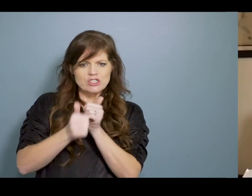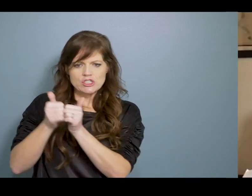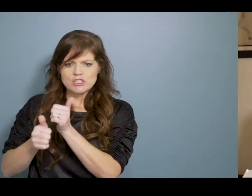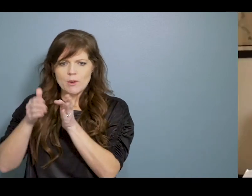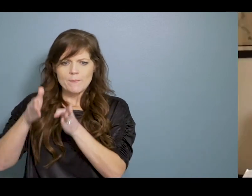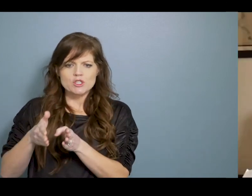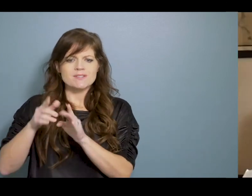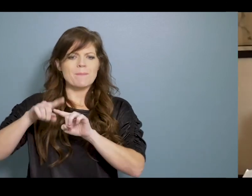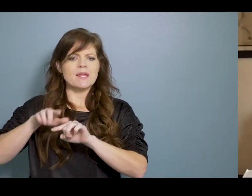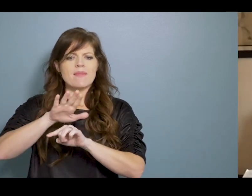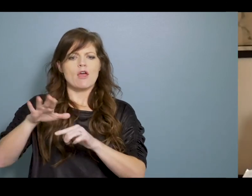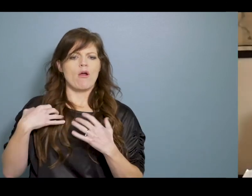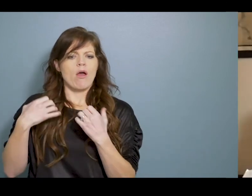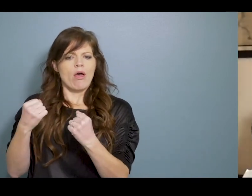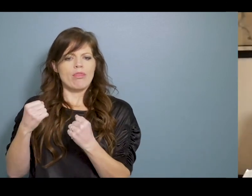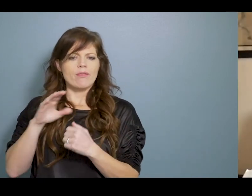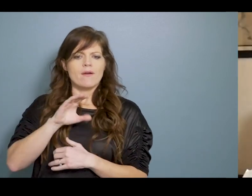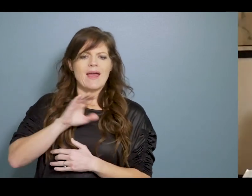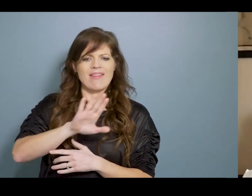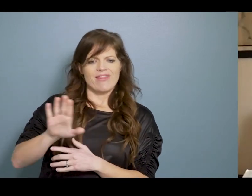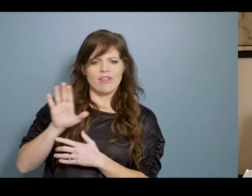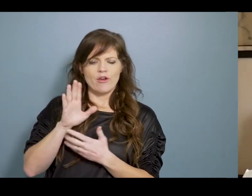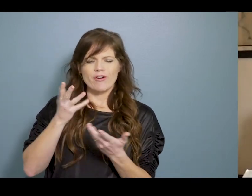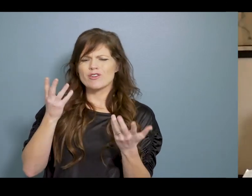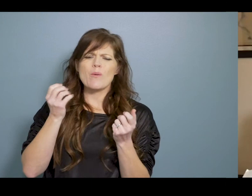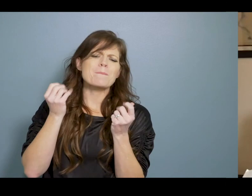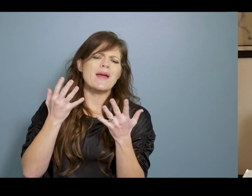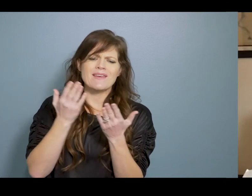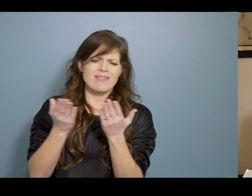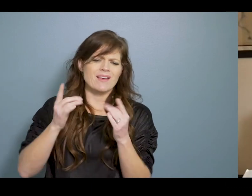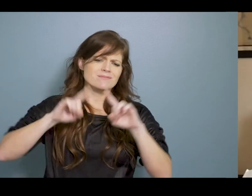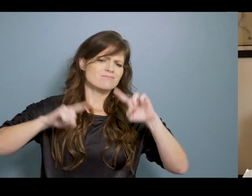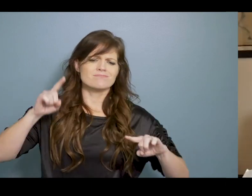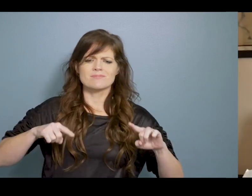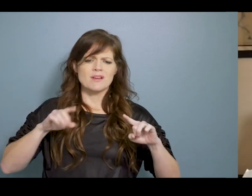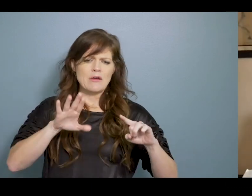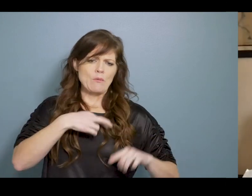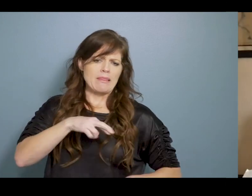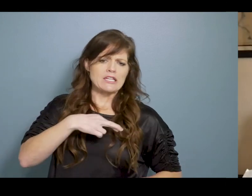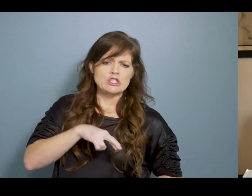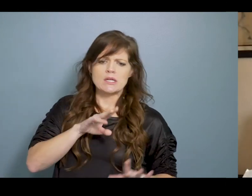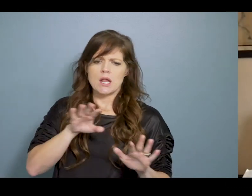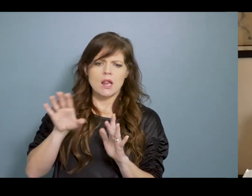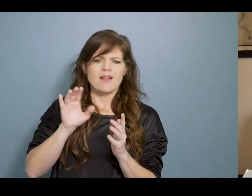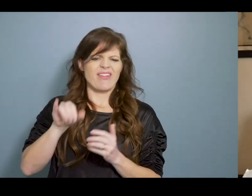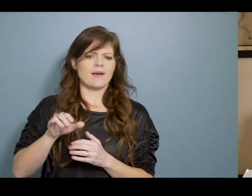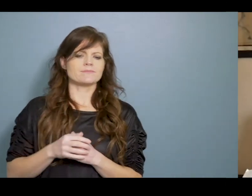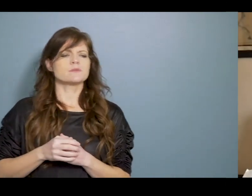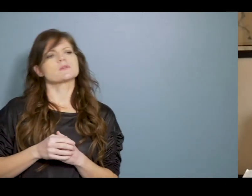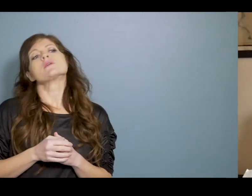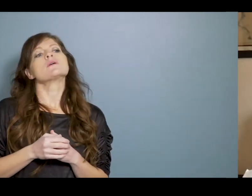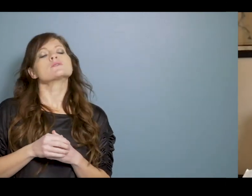All right, very good, Max. I've been promising you to get to yours. Max had asked a